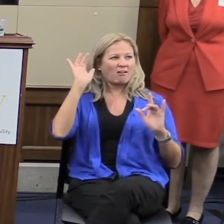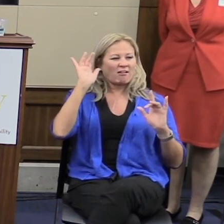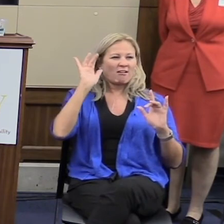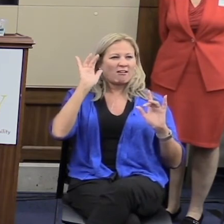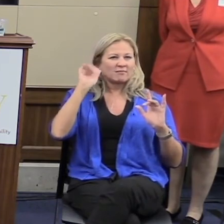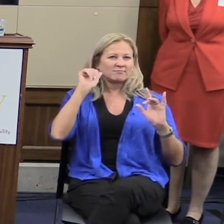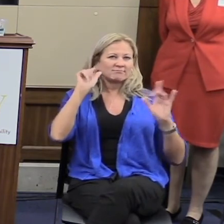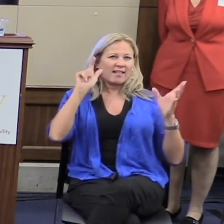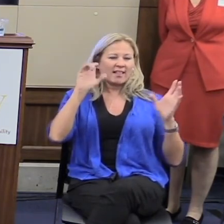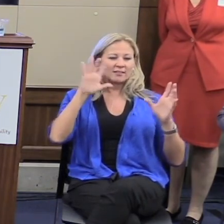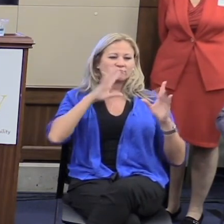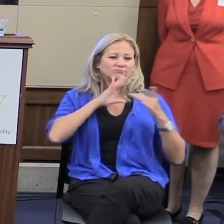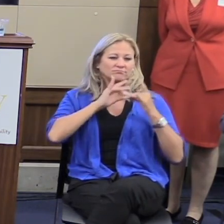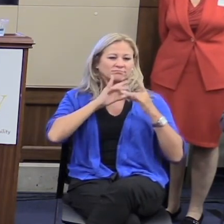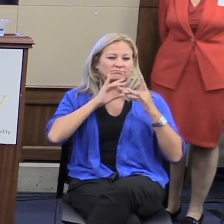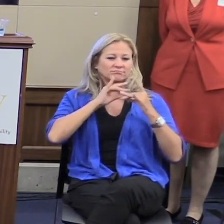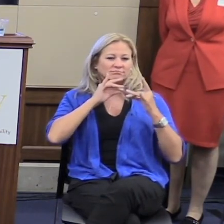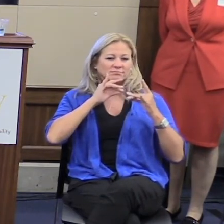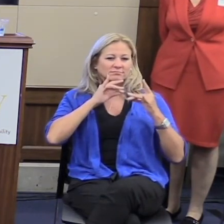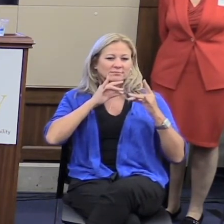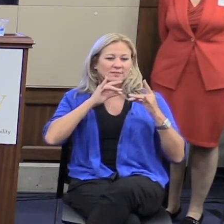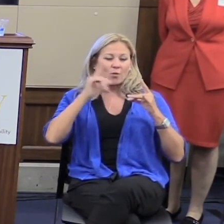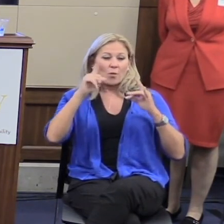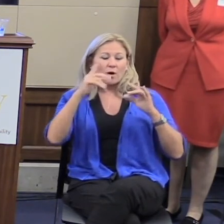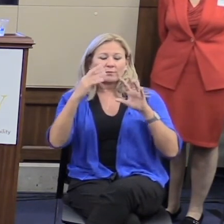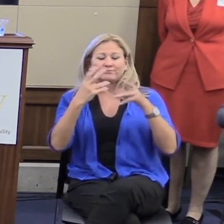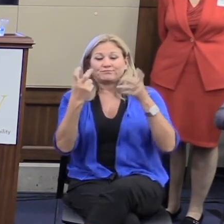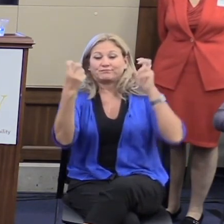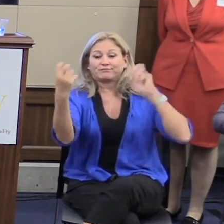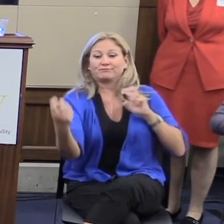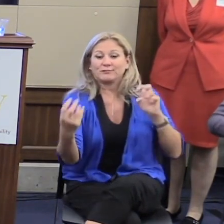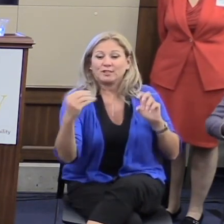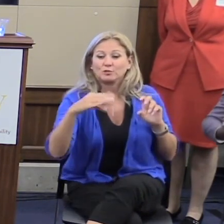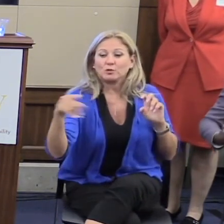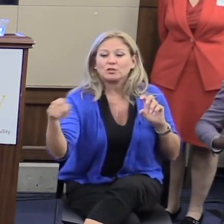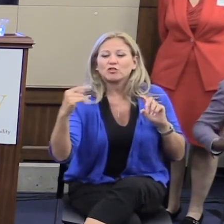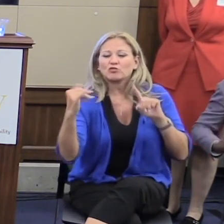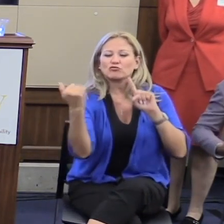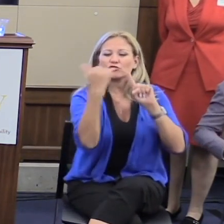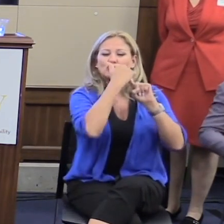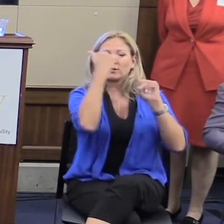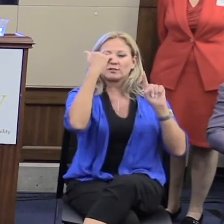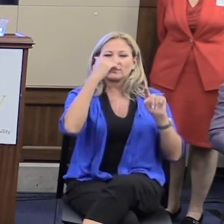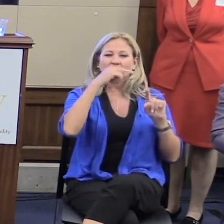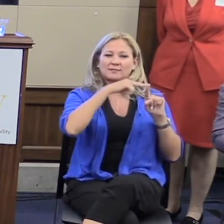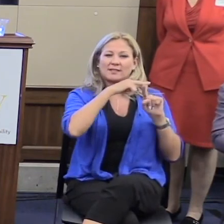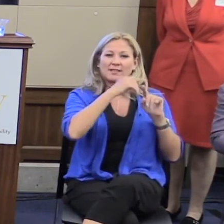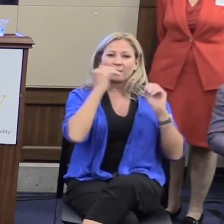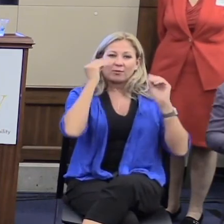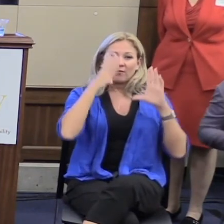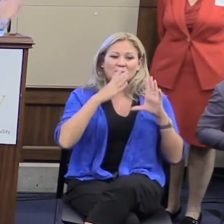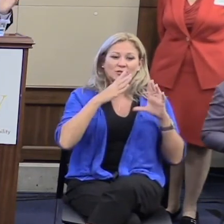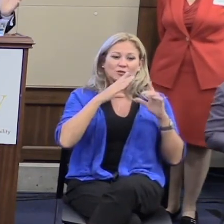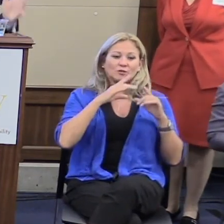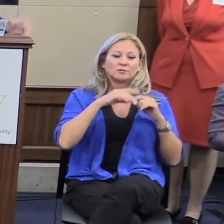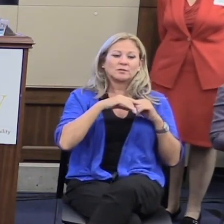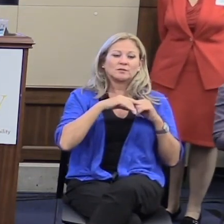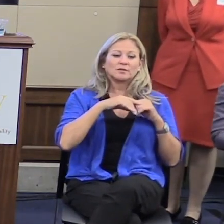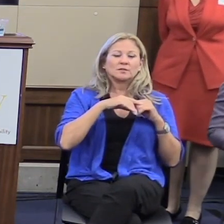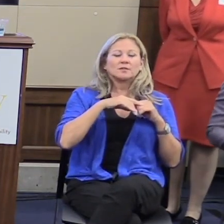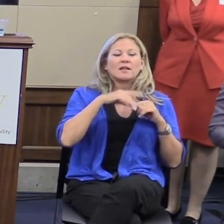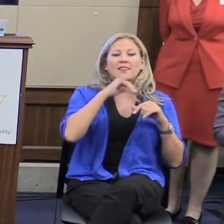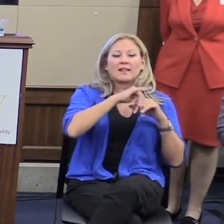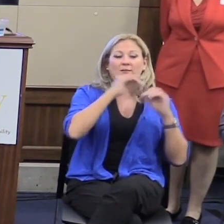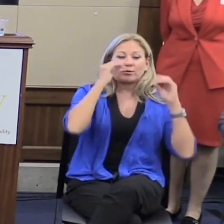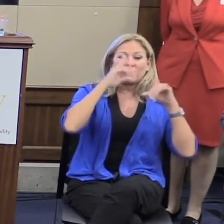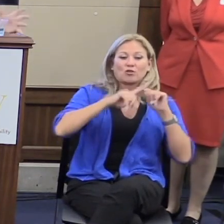of philosophy, a smart alecky student in his class who decided to trick the professor and give him a question that was unanswerable, a conundrum, as